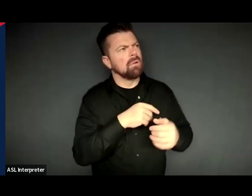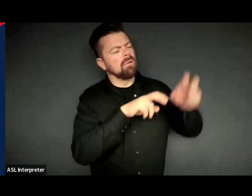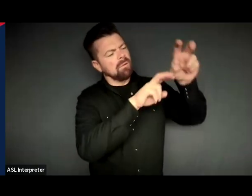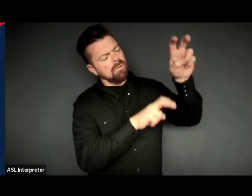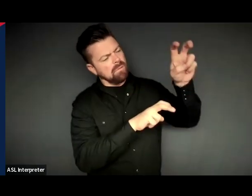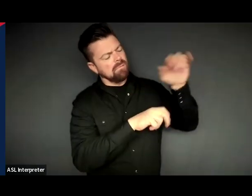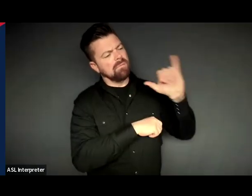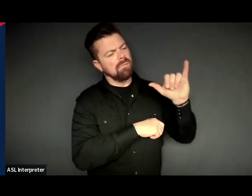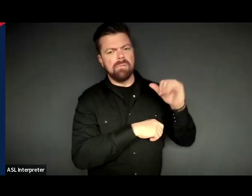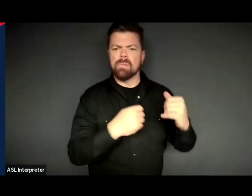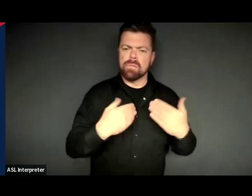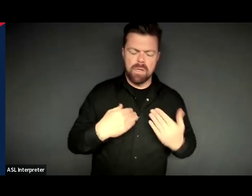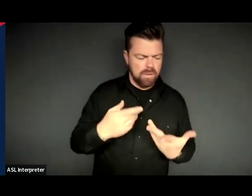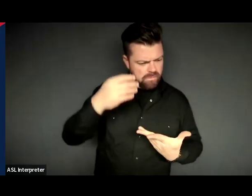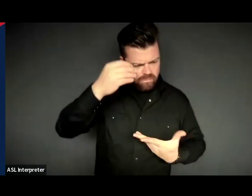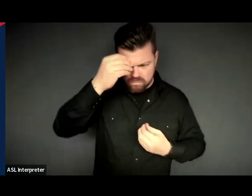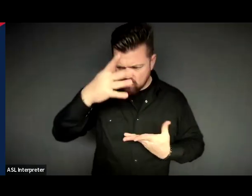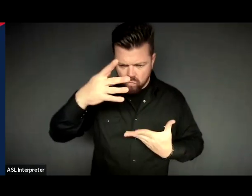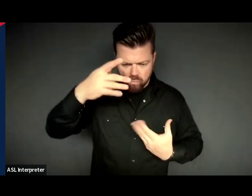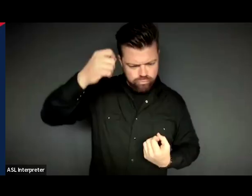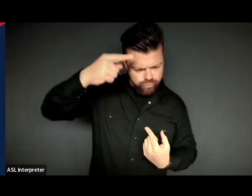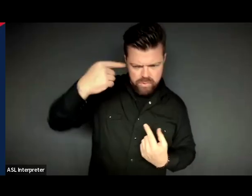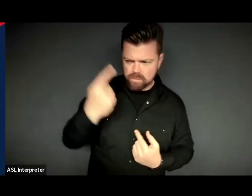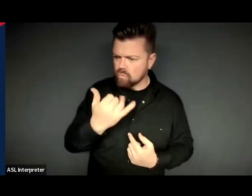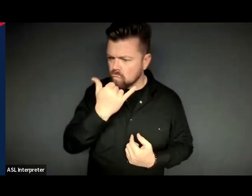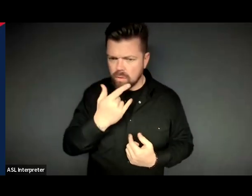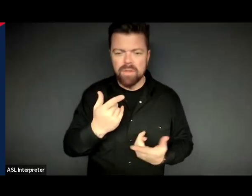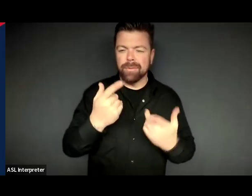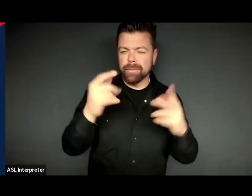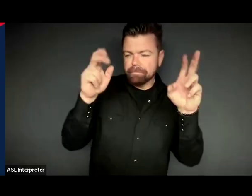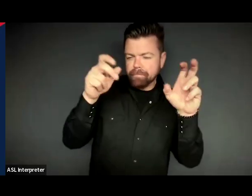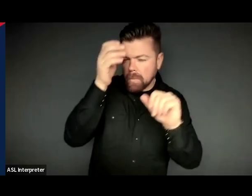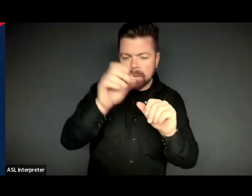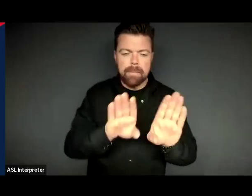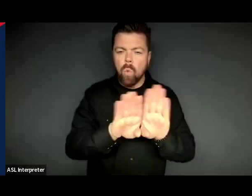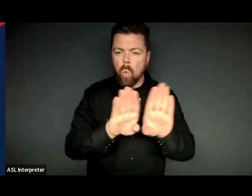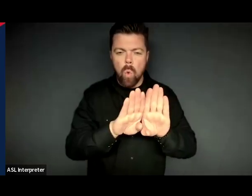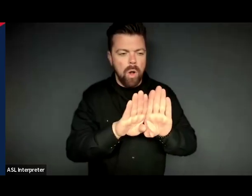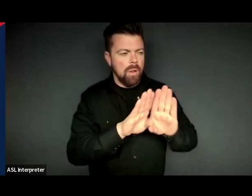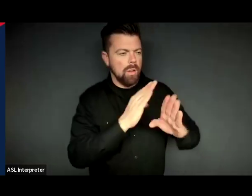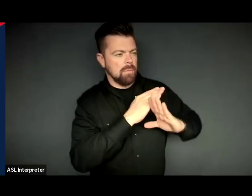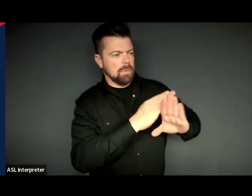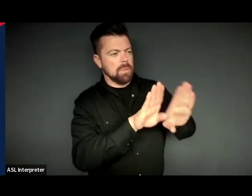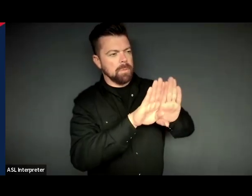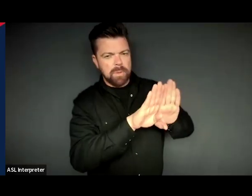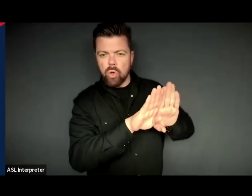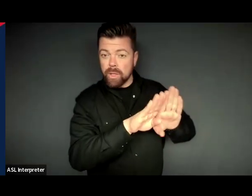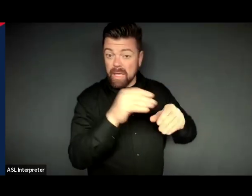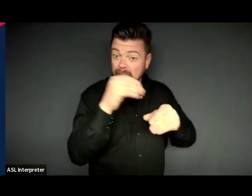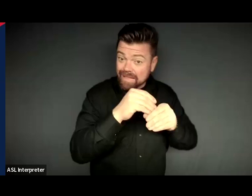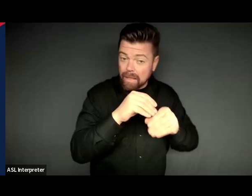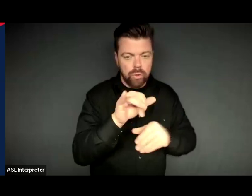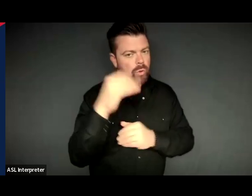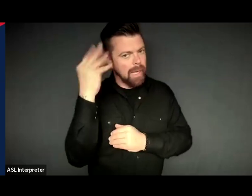wrong here. So we're going to wall it off, and it makes a scar internally and externally. So there's a cream that you